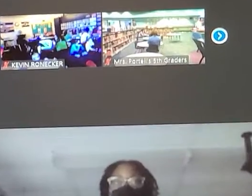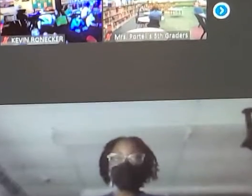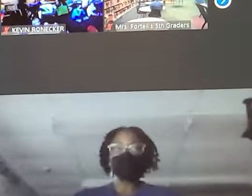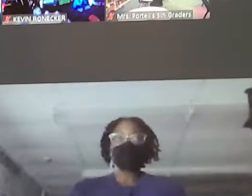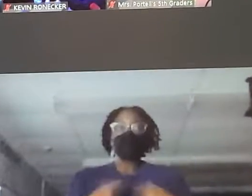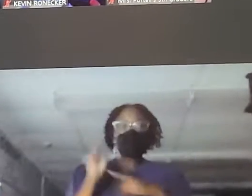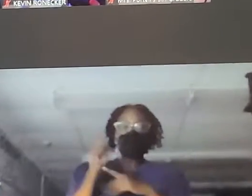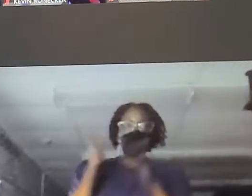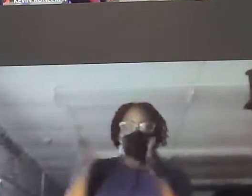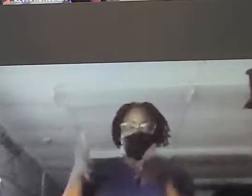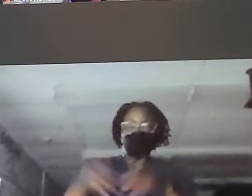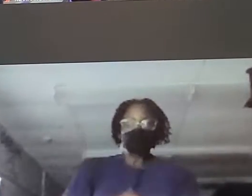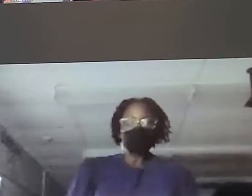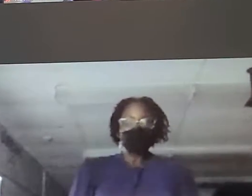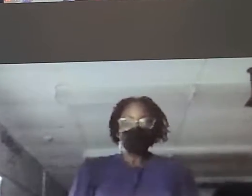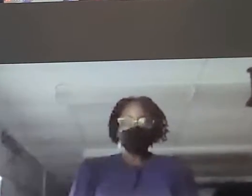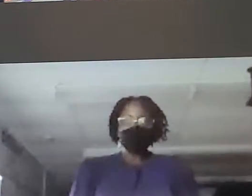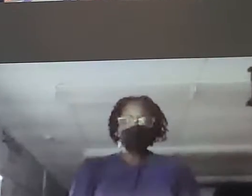it away.